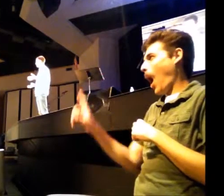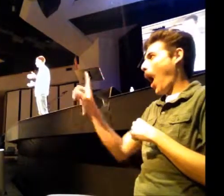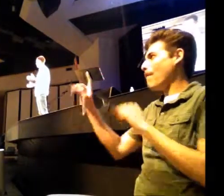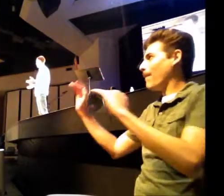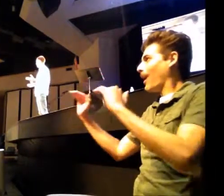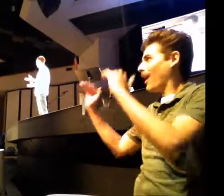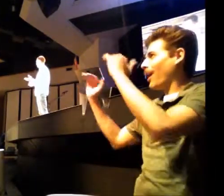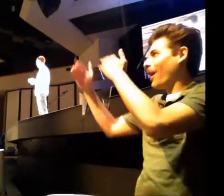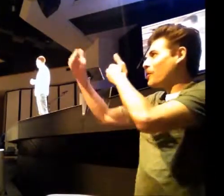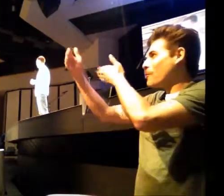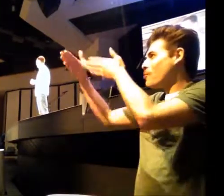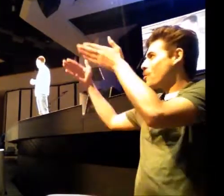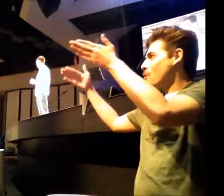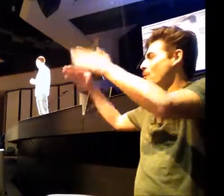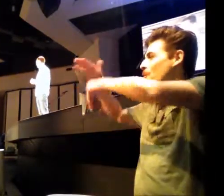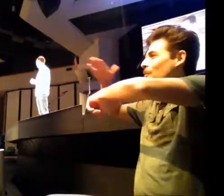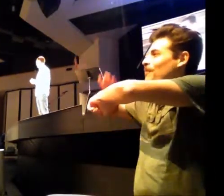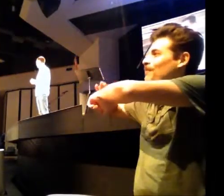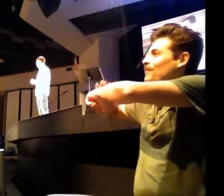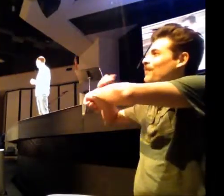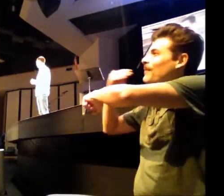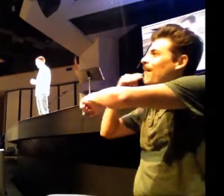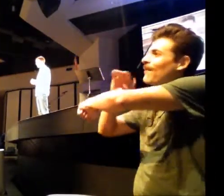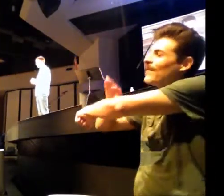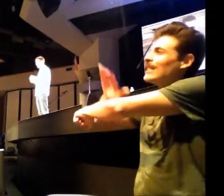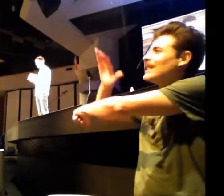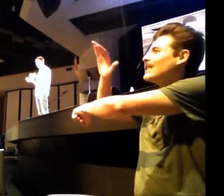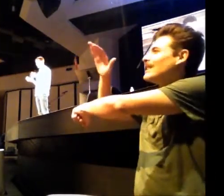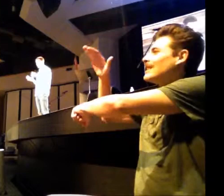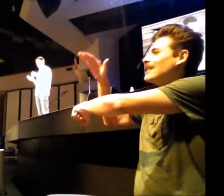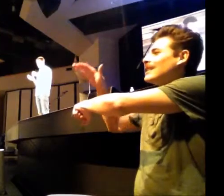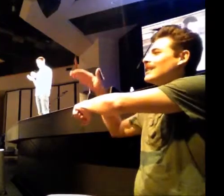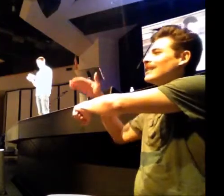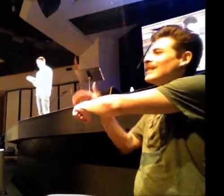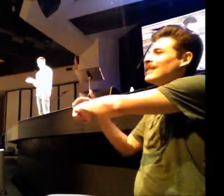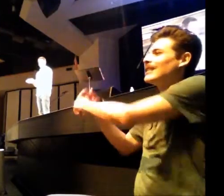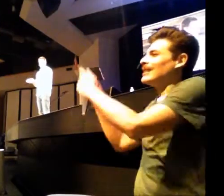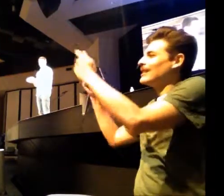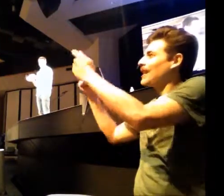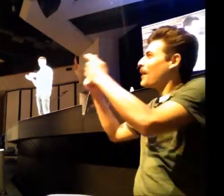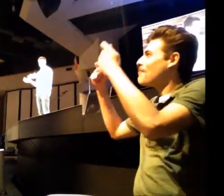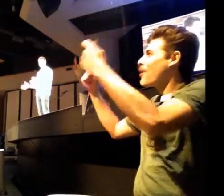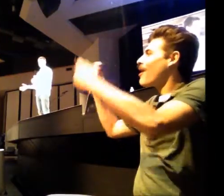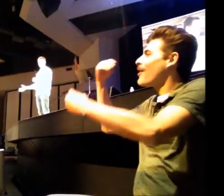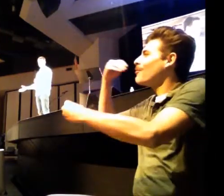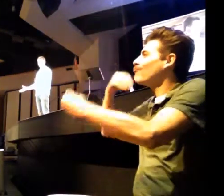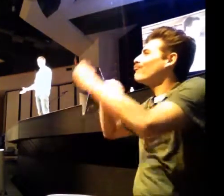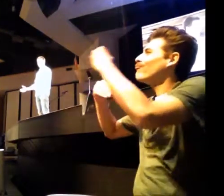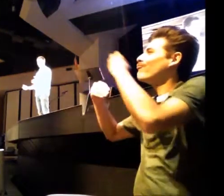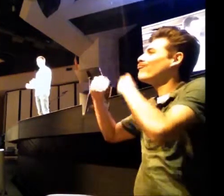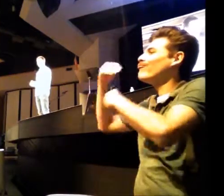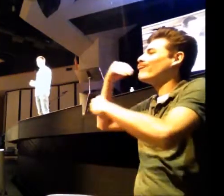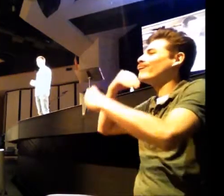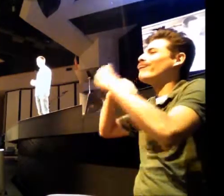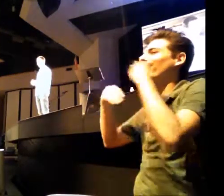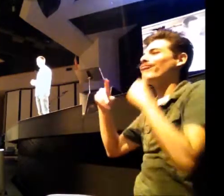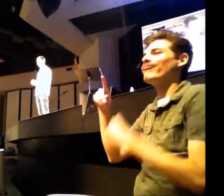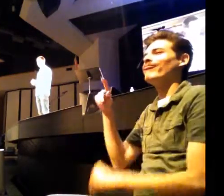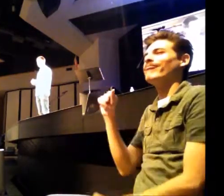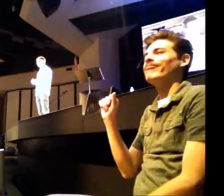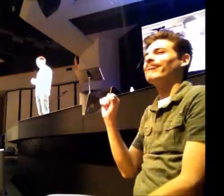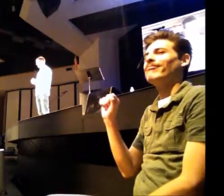the feast of unleavened bread. And they go to celebrate by eating a Seder dinner, a Passover